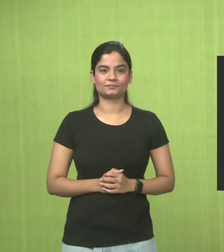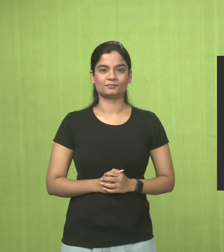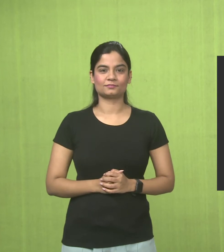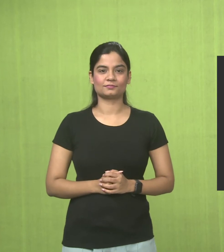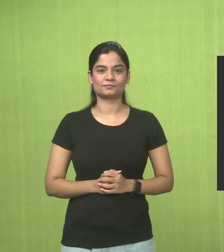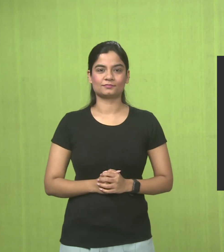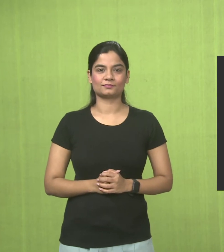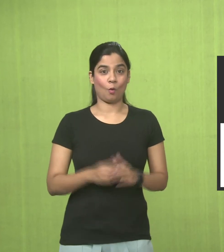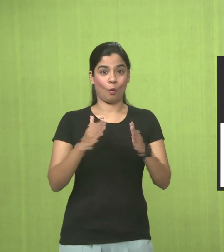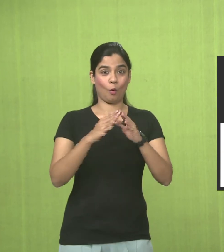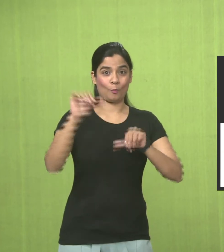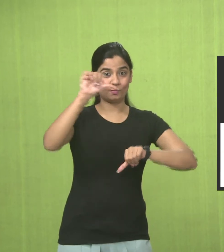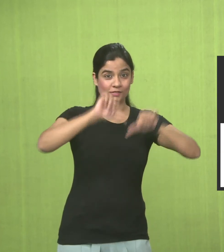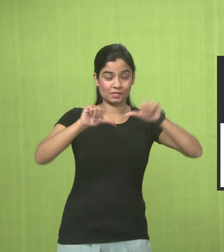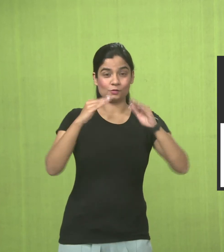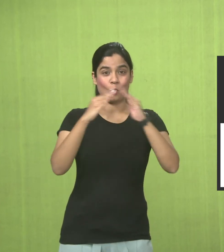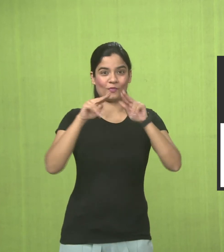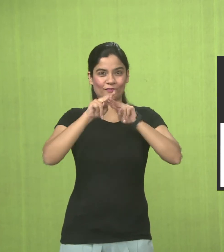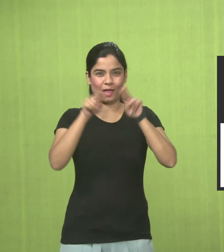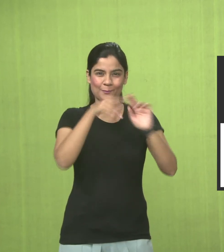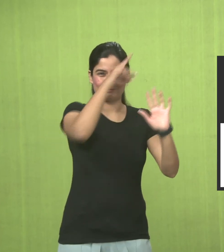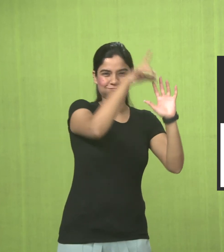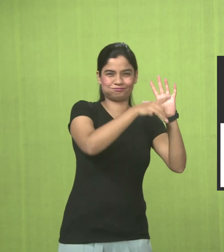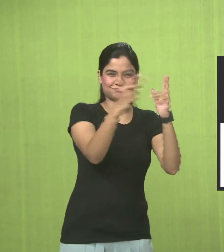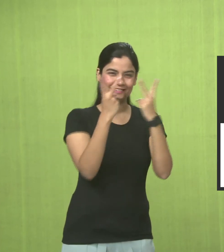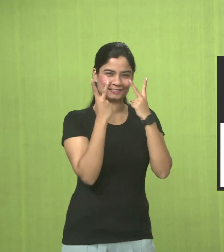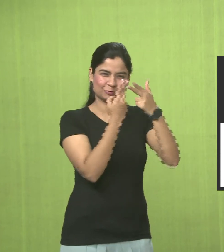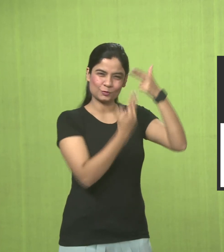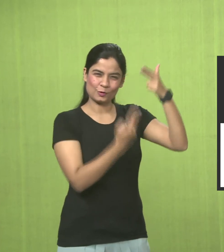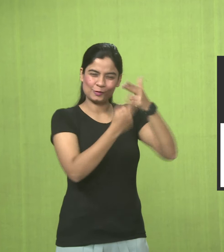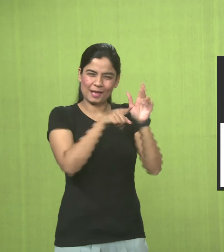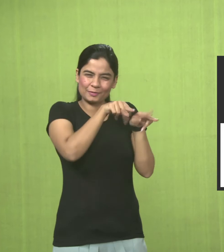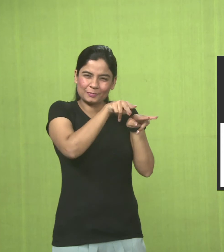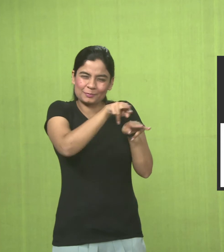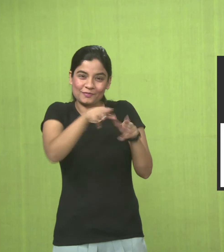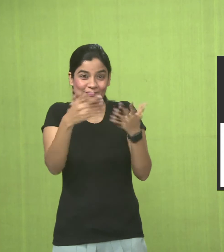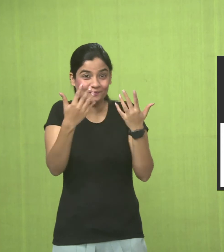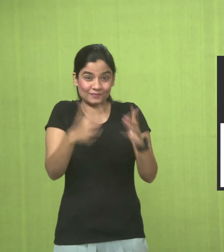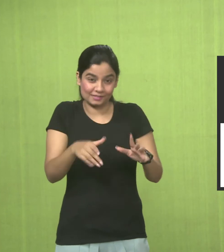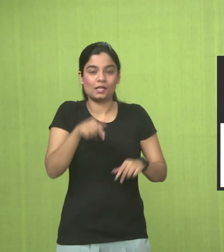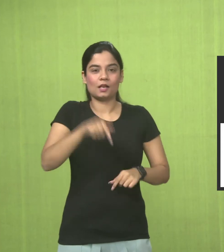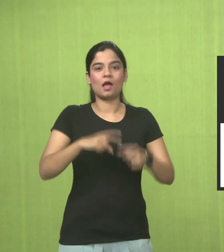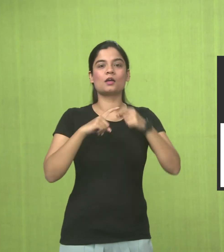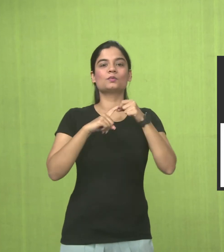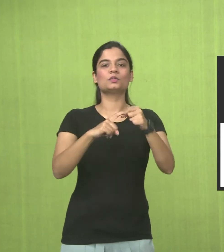run. I have a question for you now that you've understood what home science means.